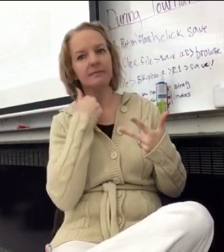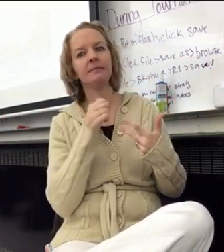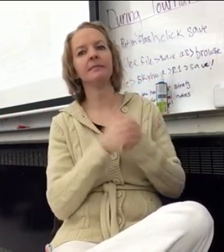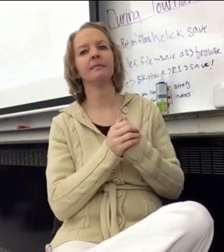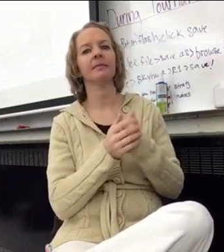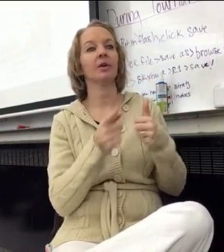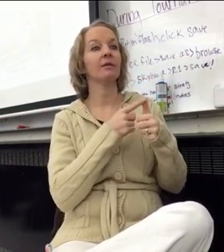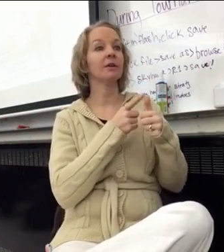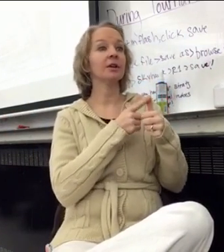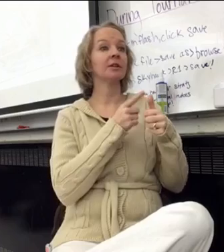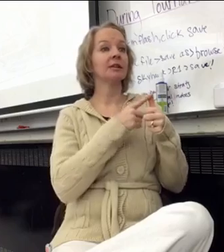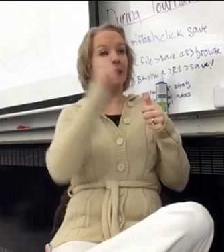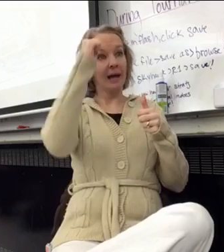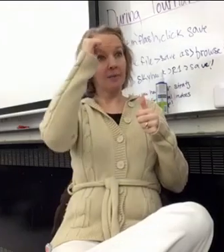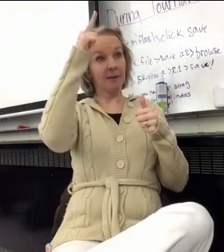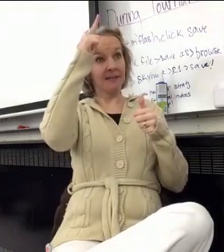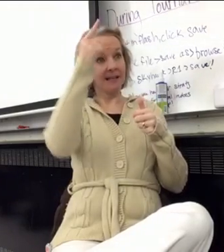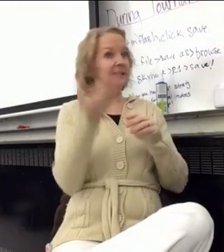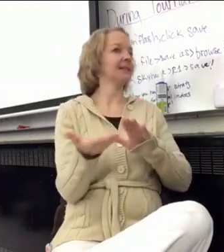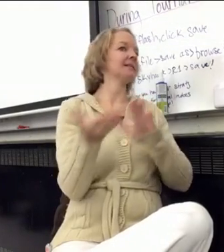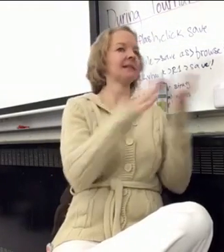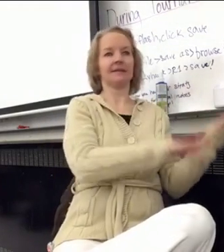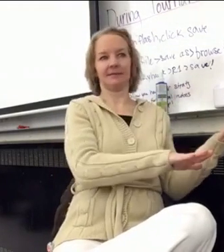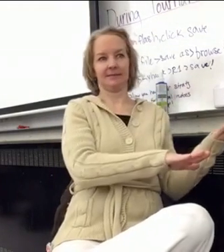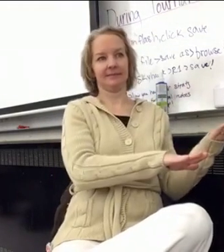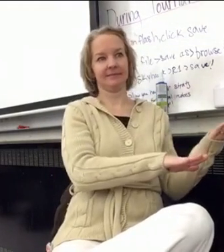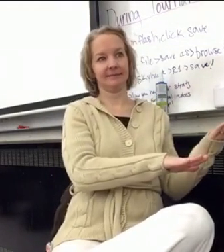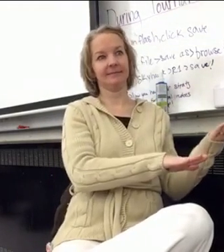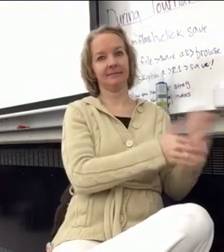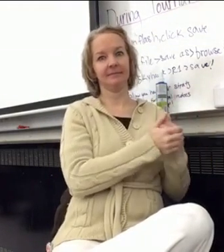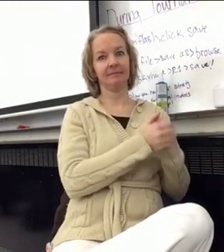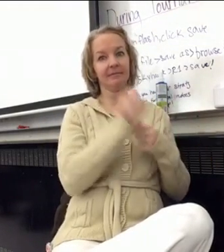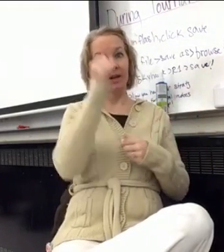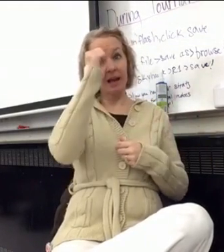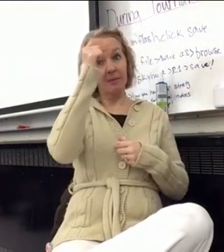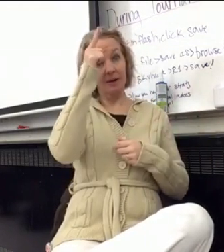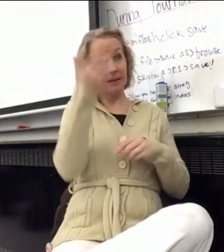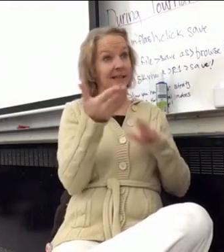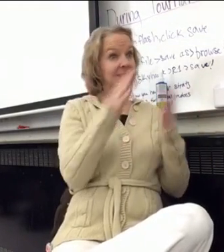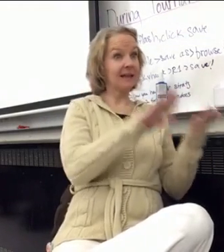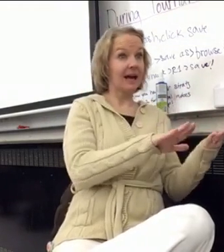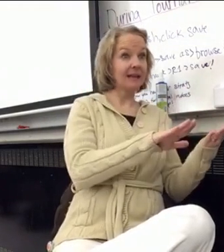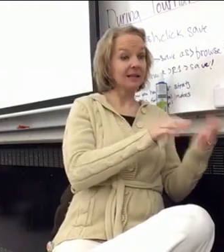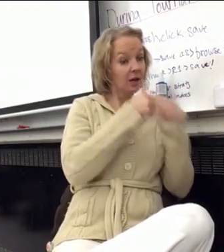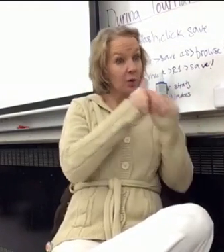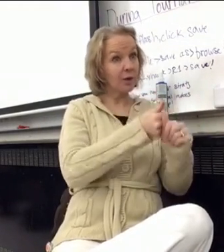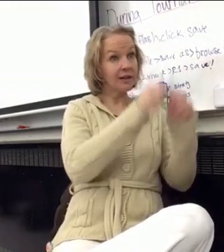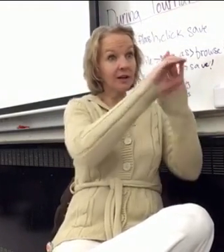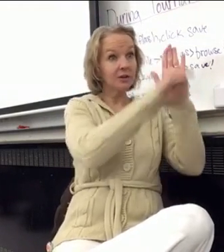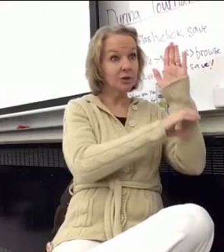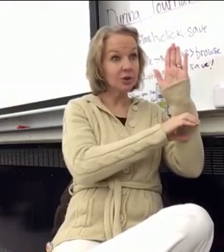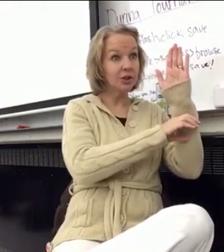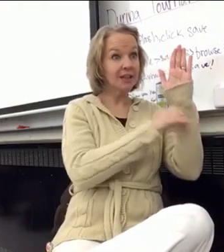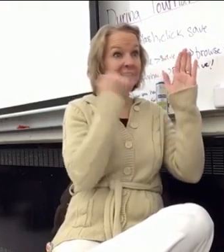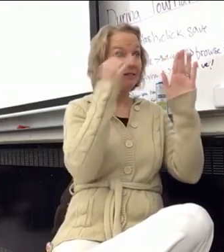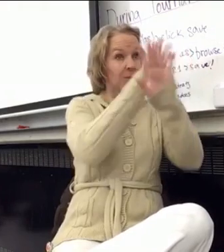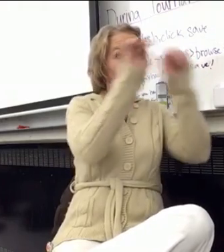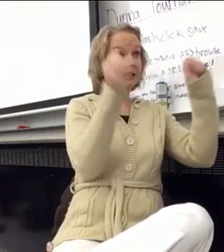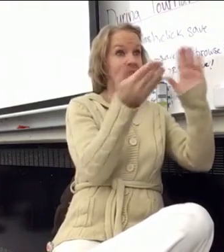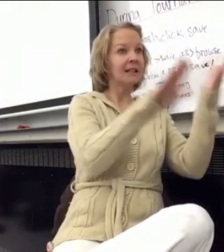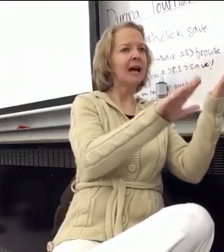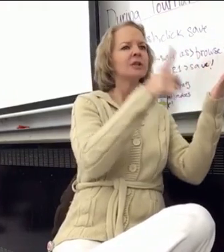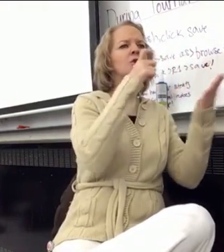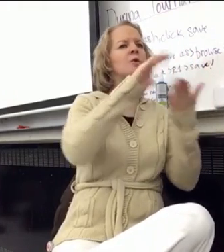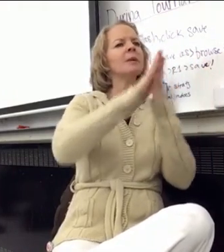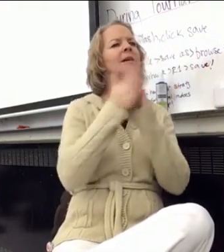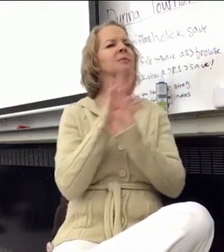So first off, Abraham Lincoln is dead. Okay? Abraham Lincoln dies, and according to the U.S. Constitution, when a president dies, who